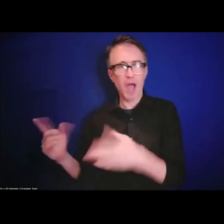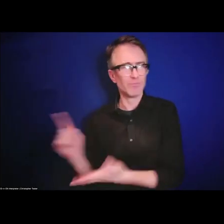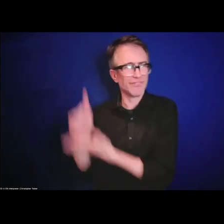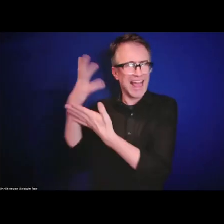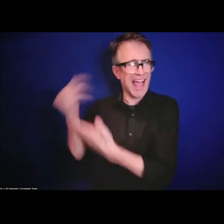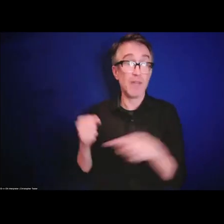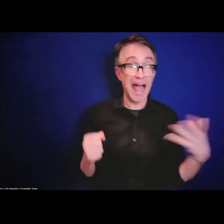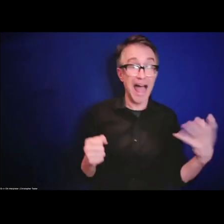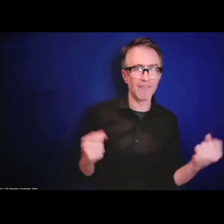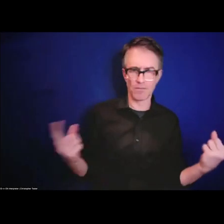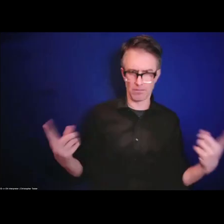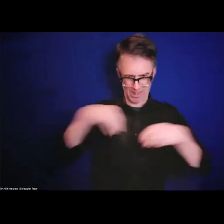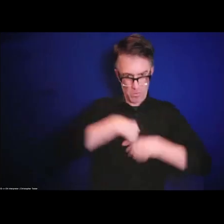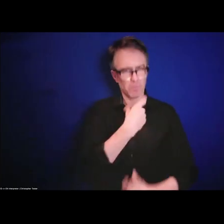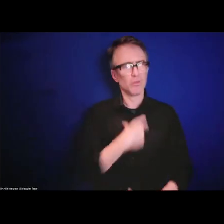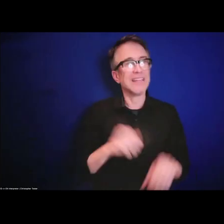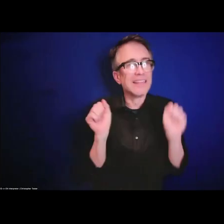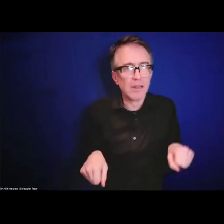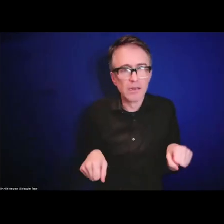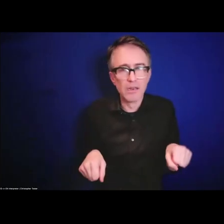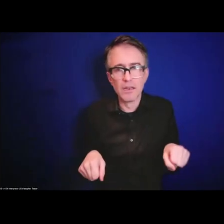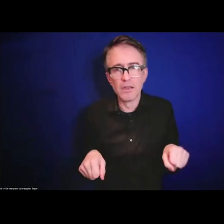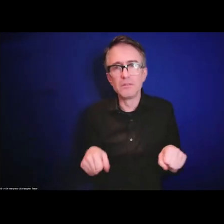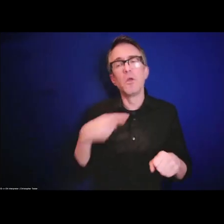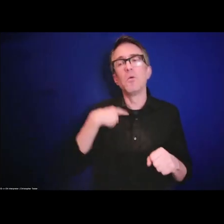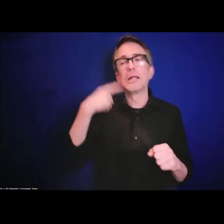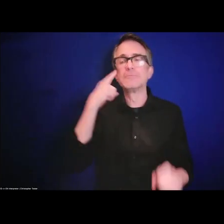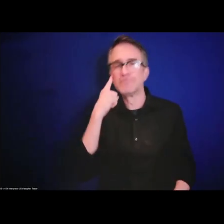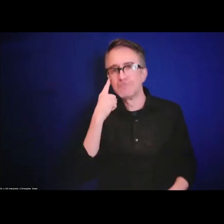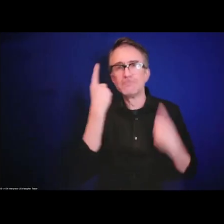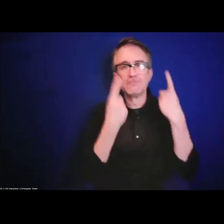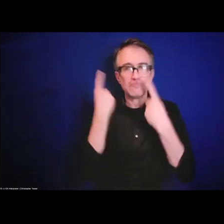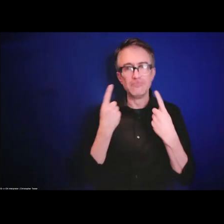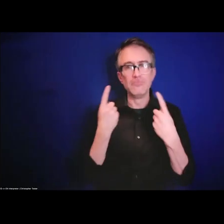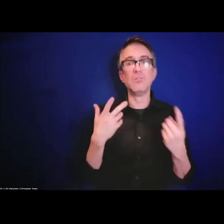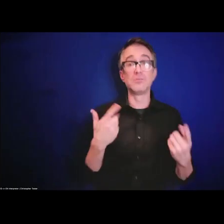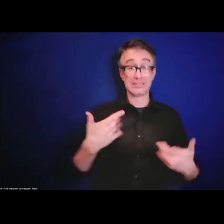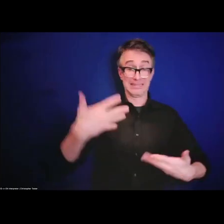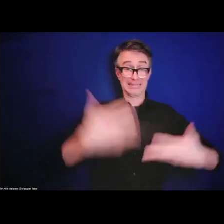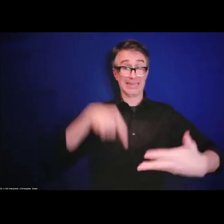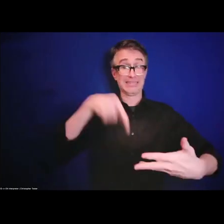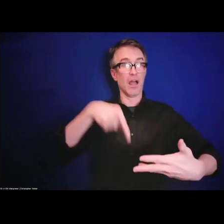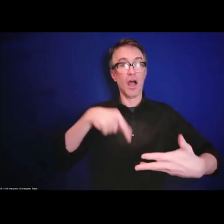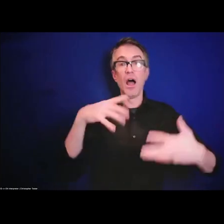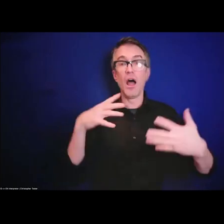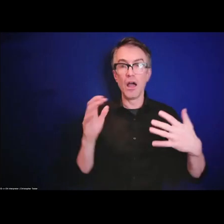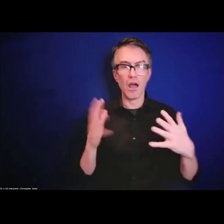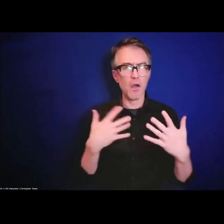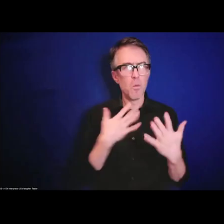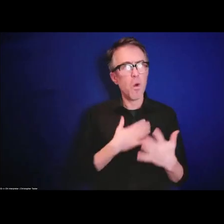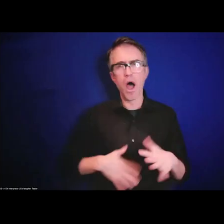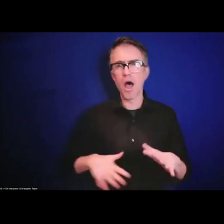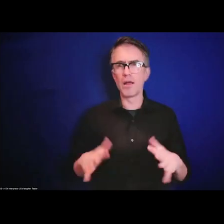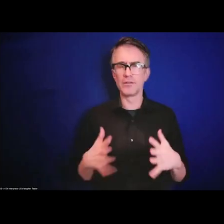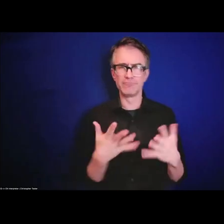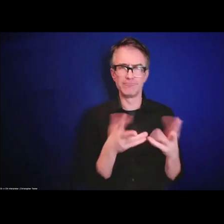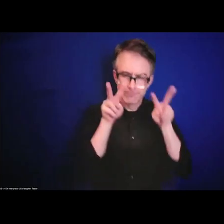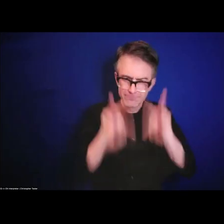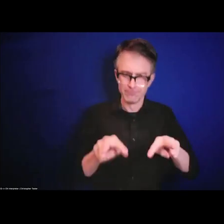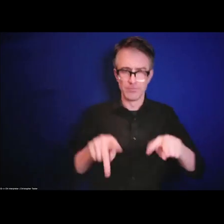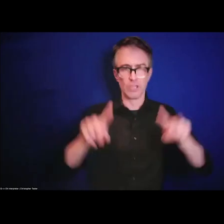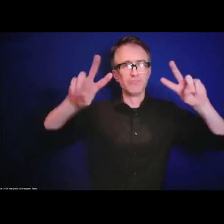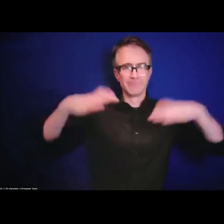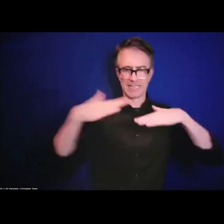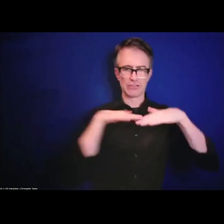intersectionality approach through the data lens, and we really wanted to bring in experiences from partners, and you'll hear from